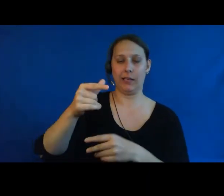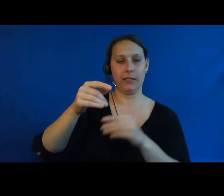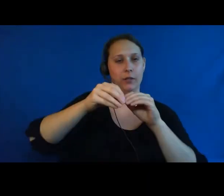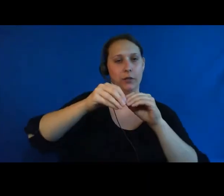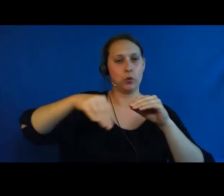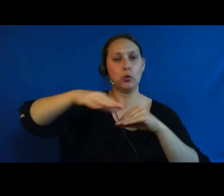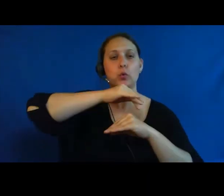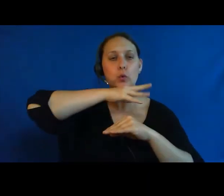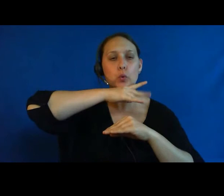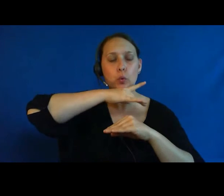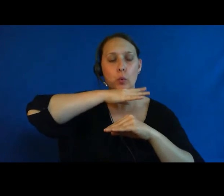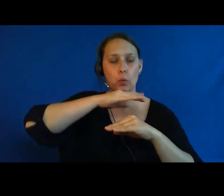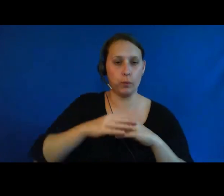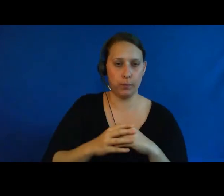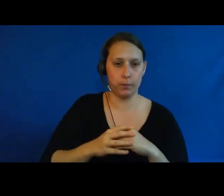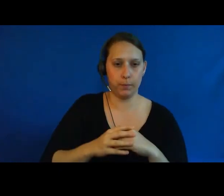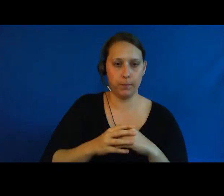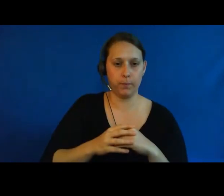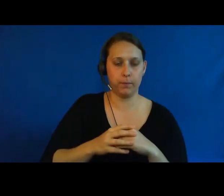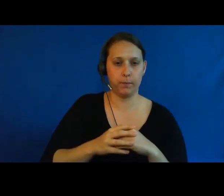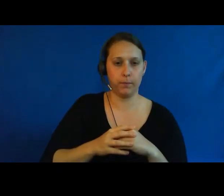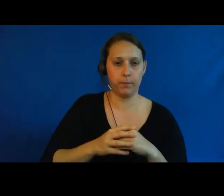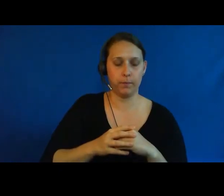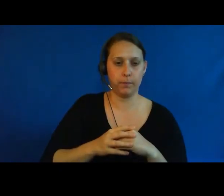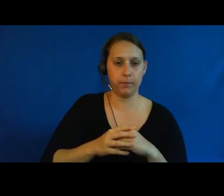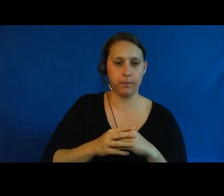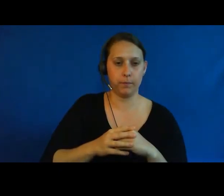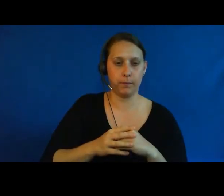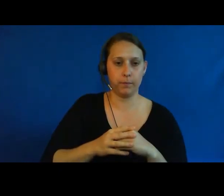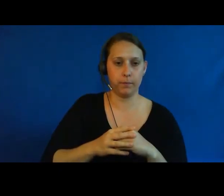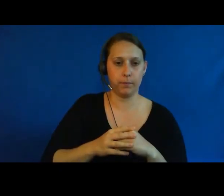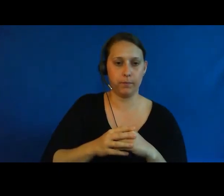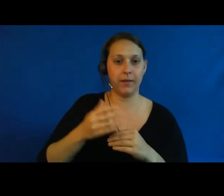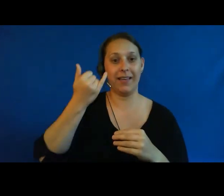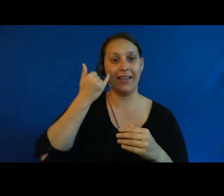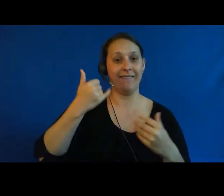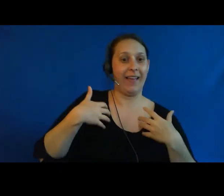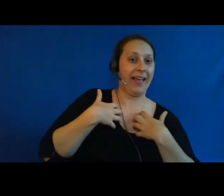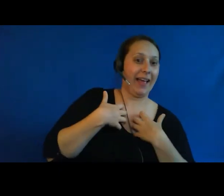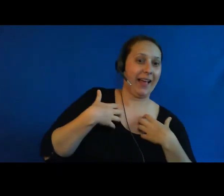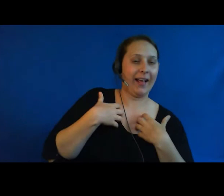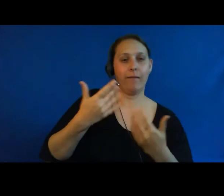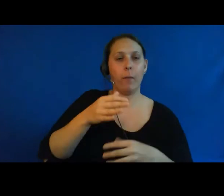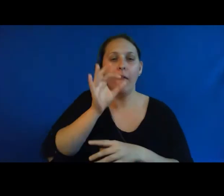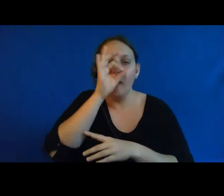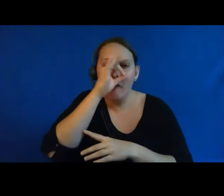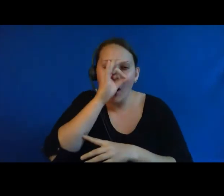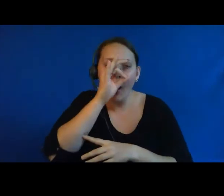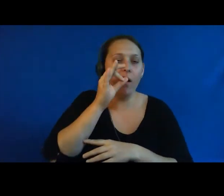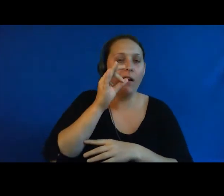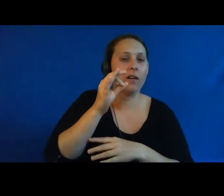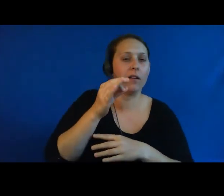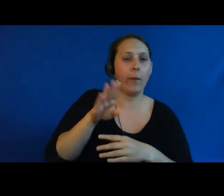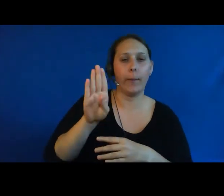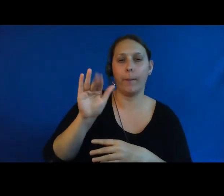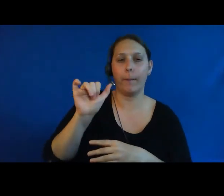with some weeds, you actually get the attractive annuals or biennials like foxgloves or